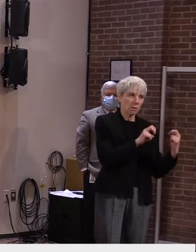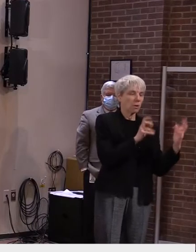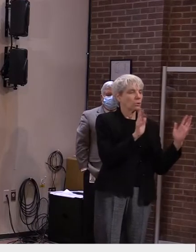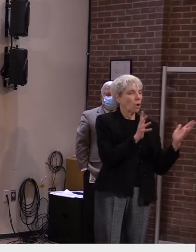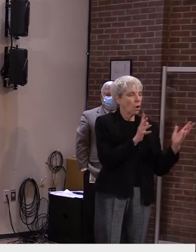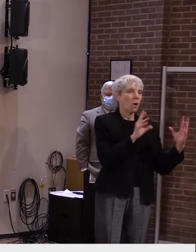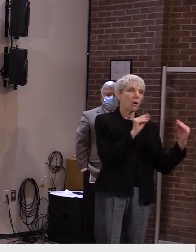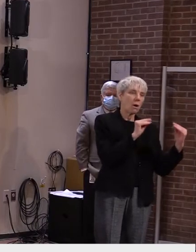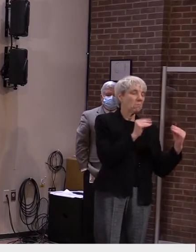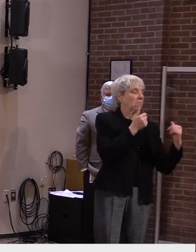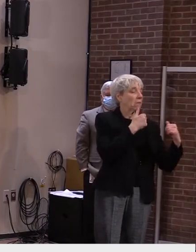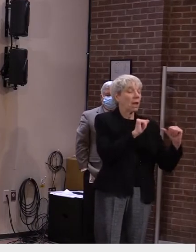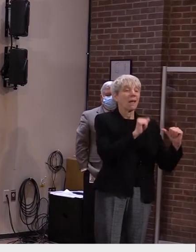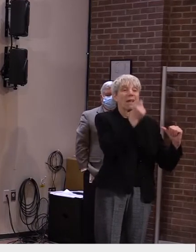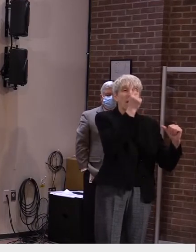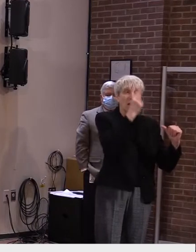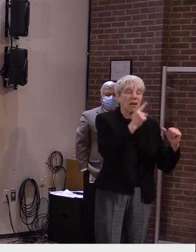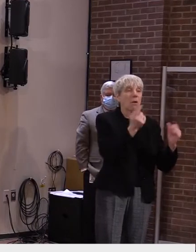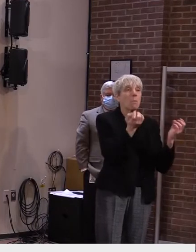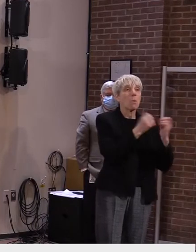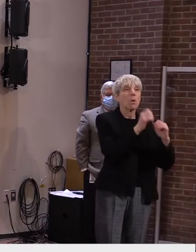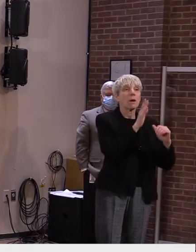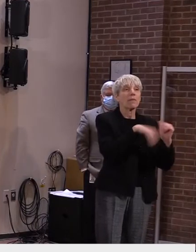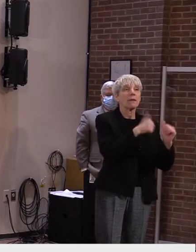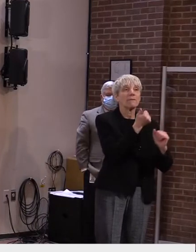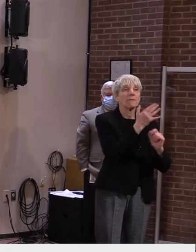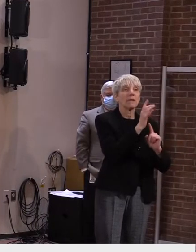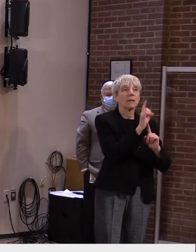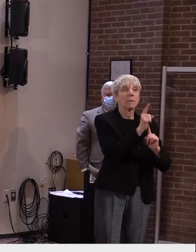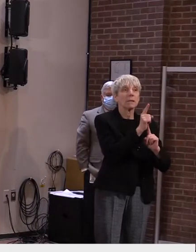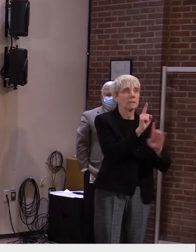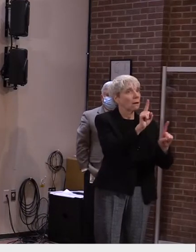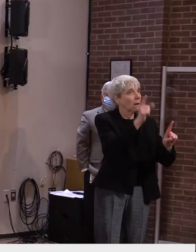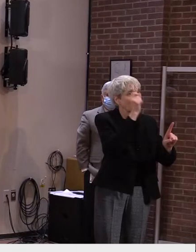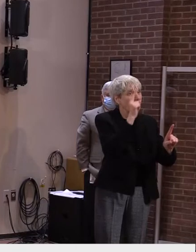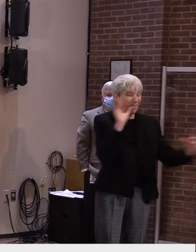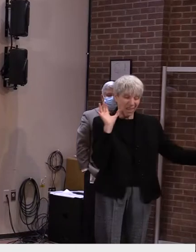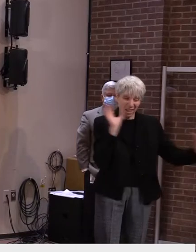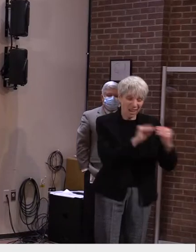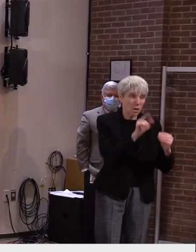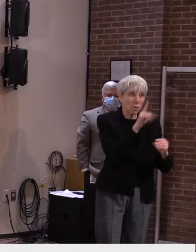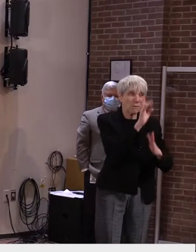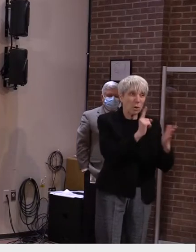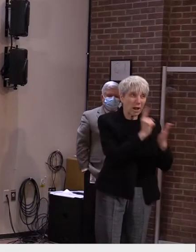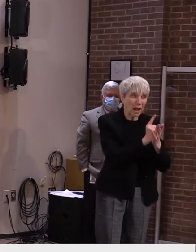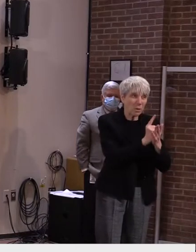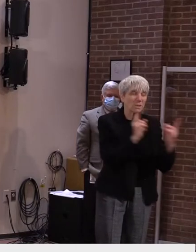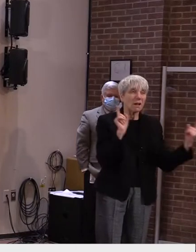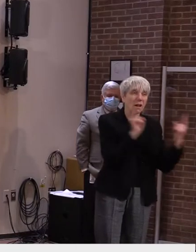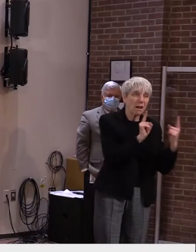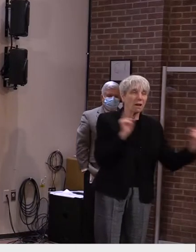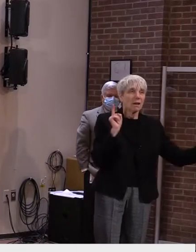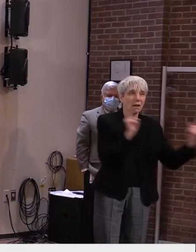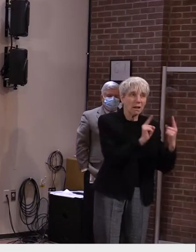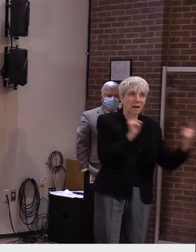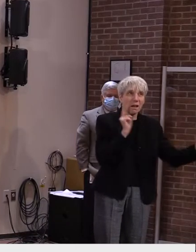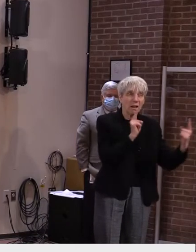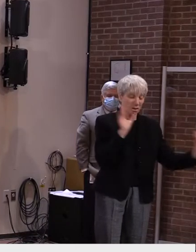period, they are your close contacts. Then reach out to let them know you've tested positive for COVID.